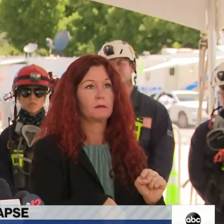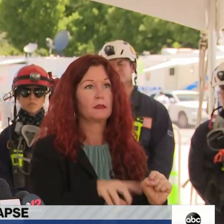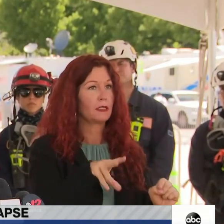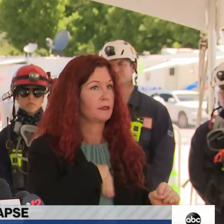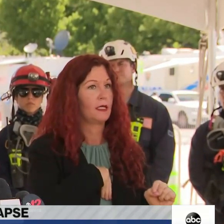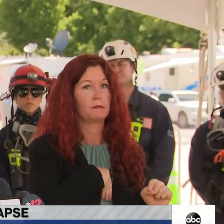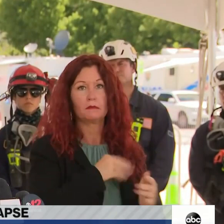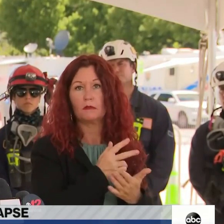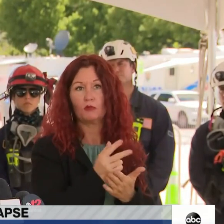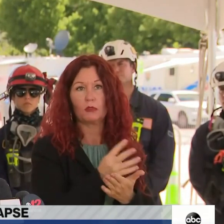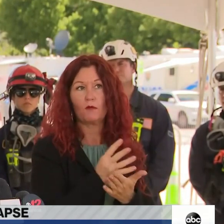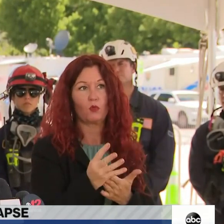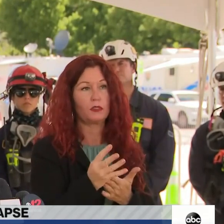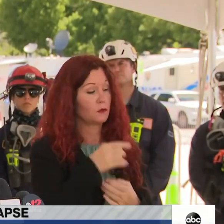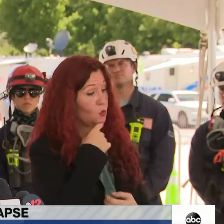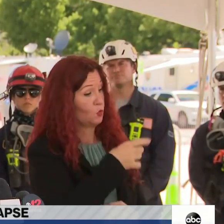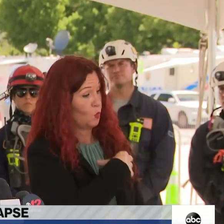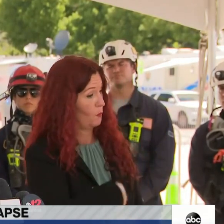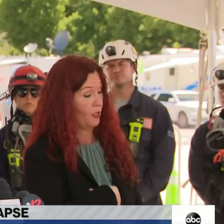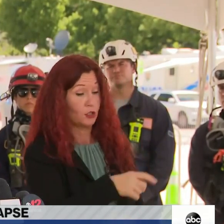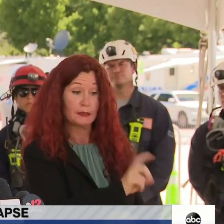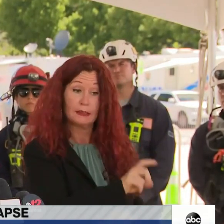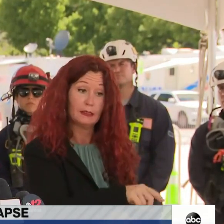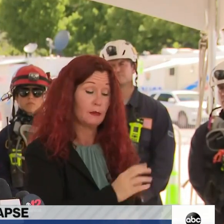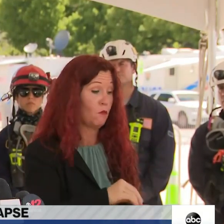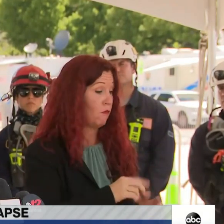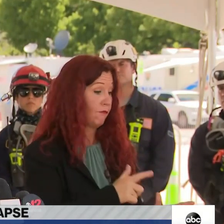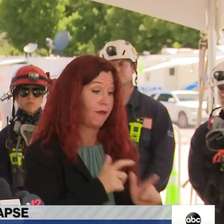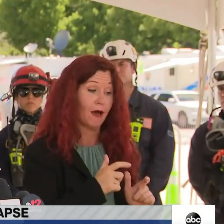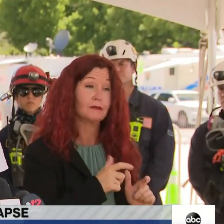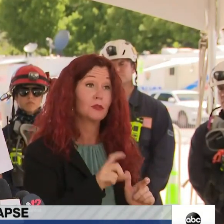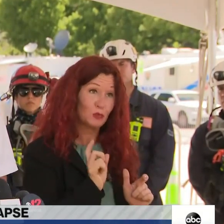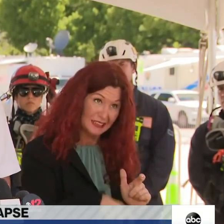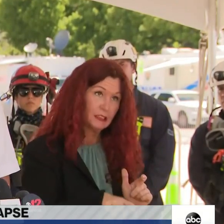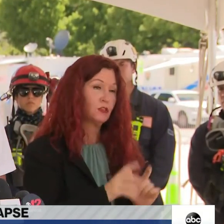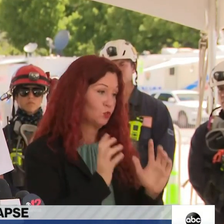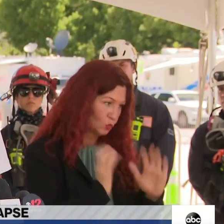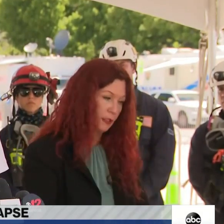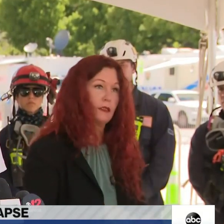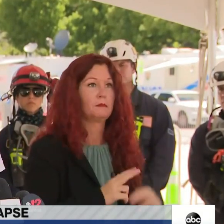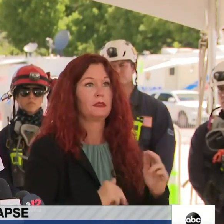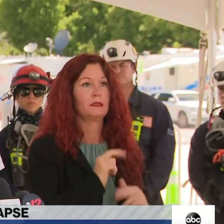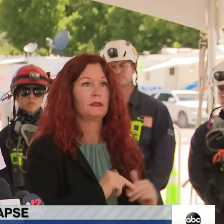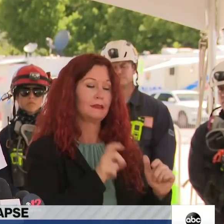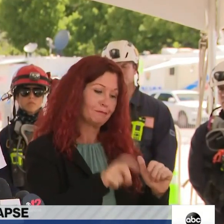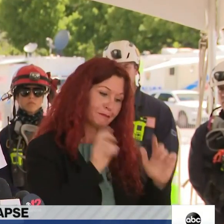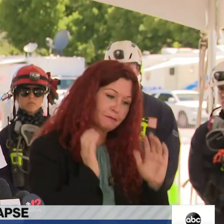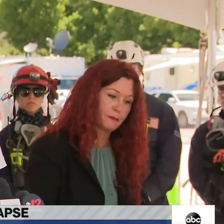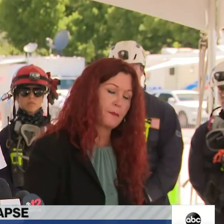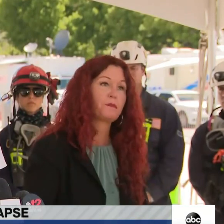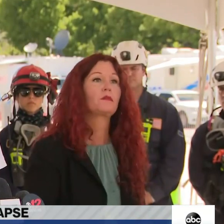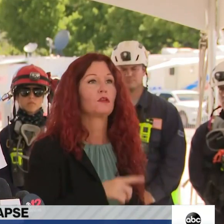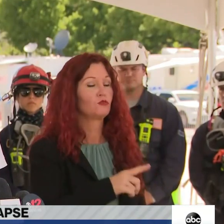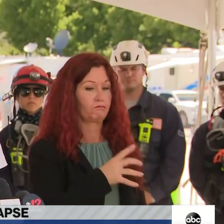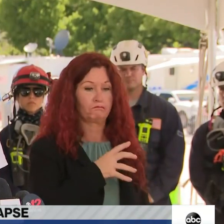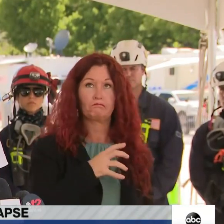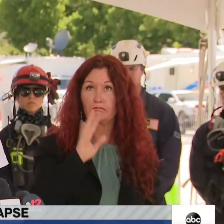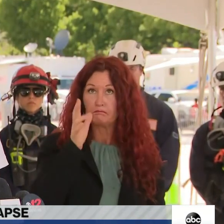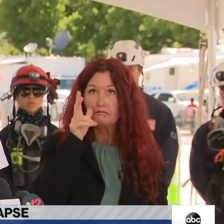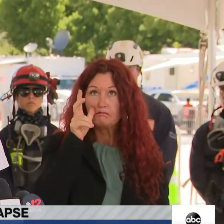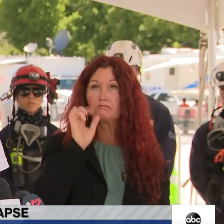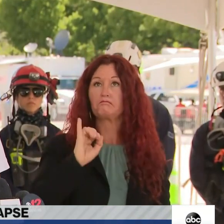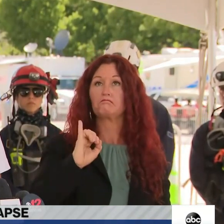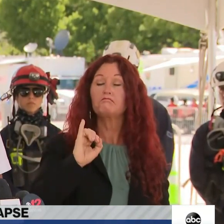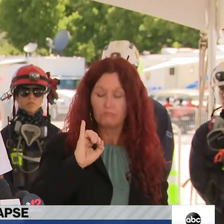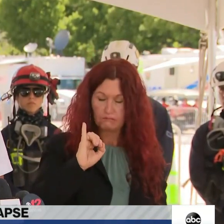voiced those concerns to Mayor Cava, who went back and took decisive action,